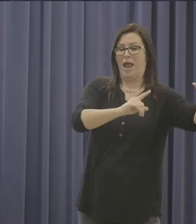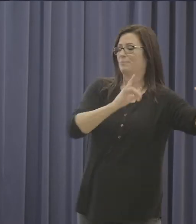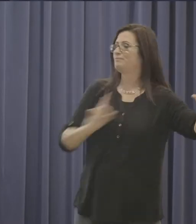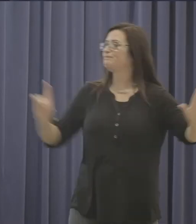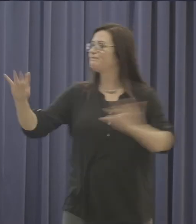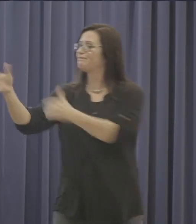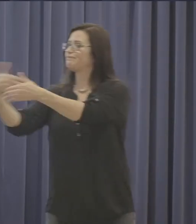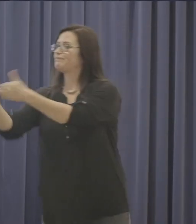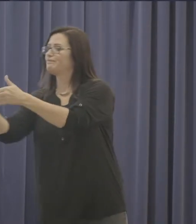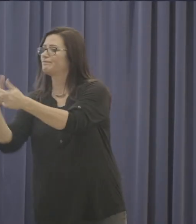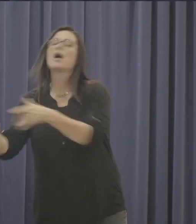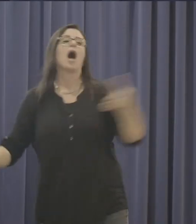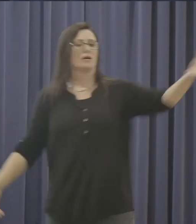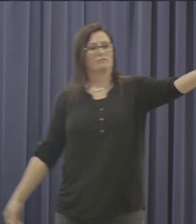thrive.